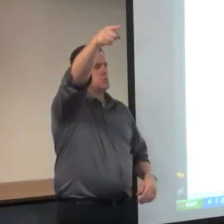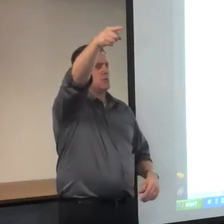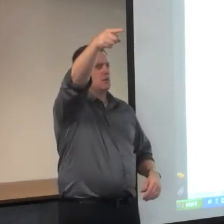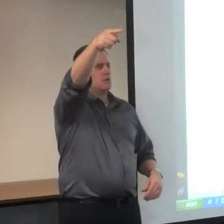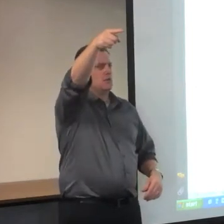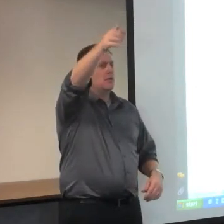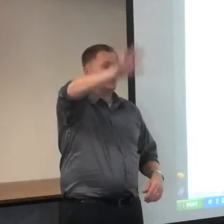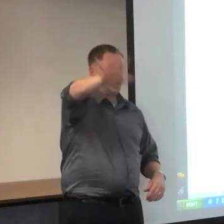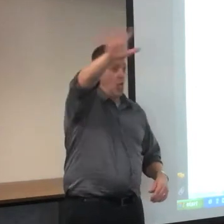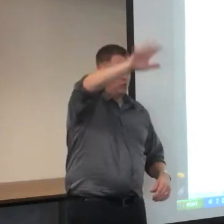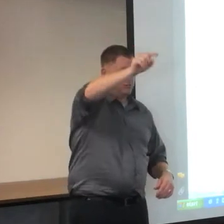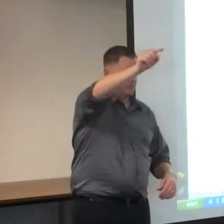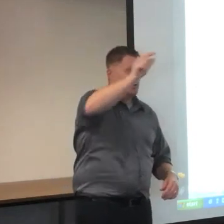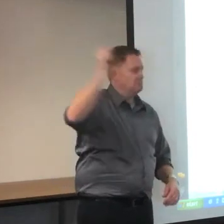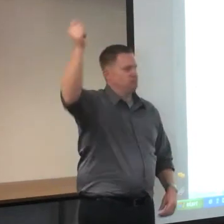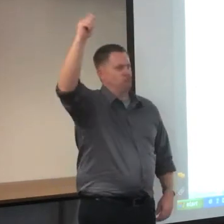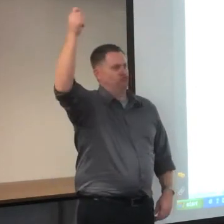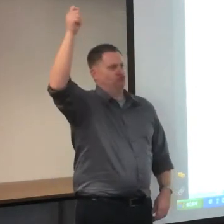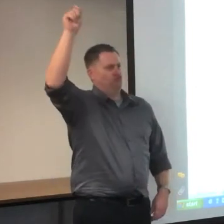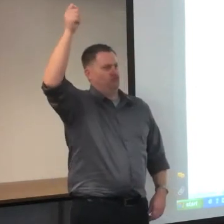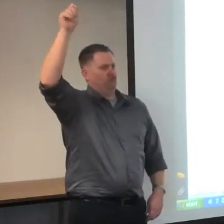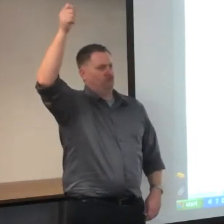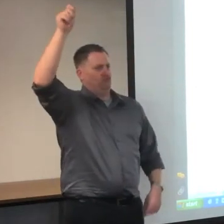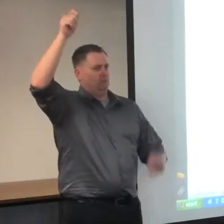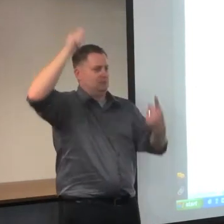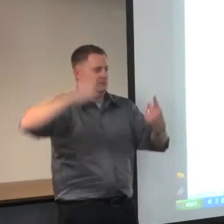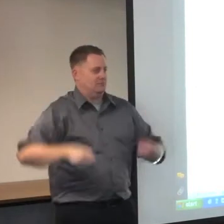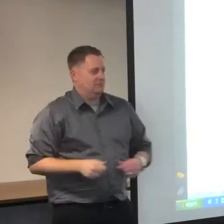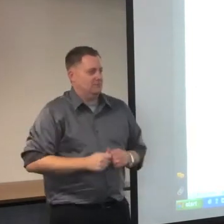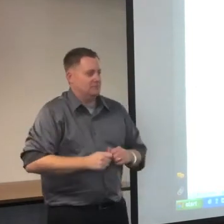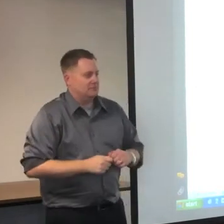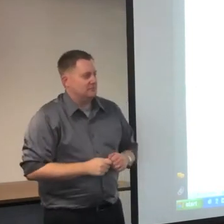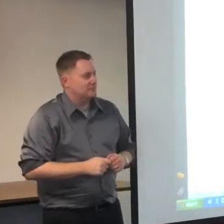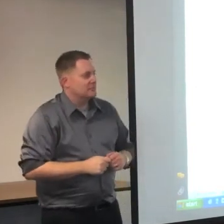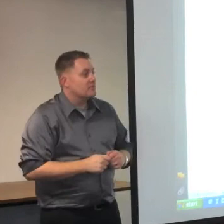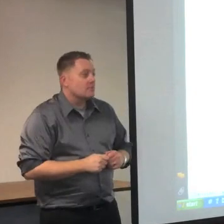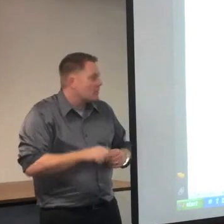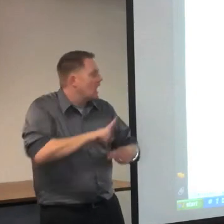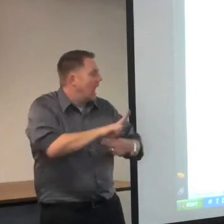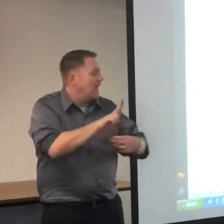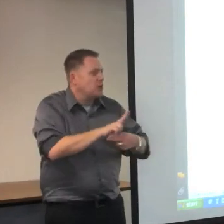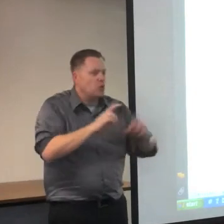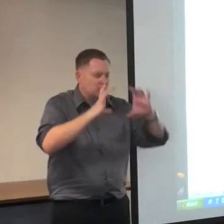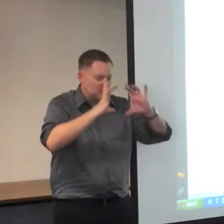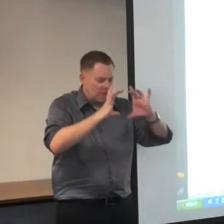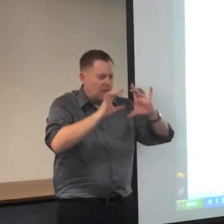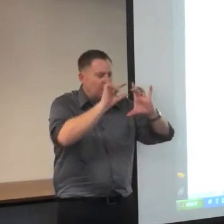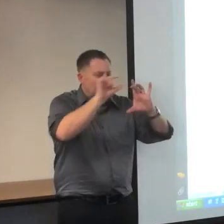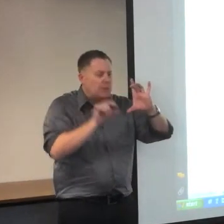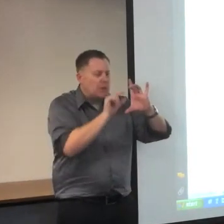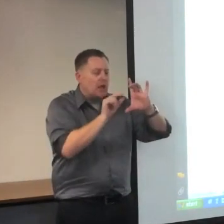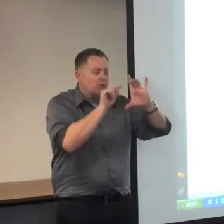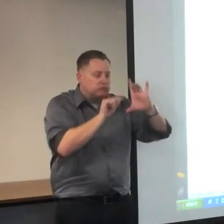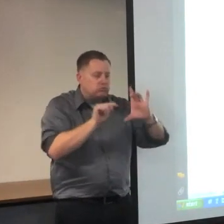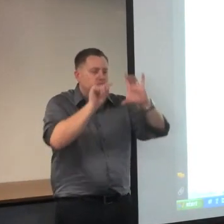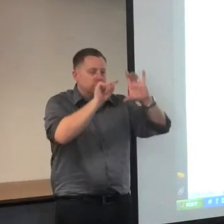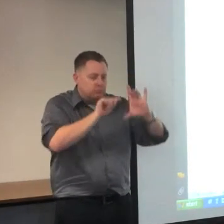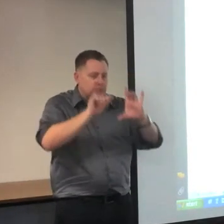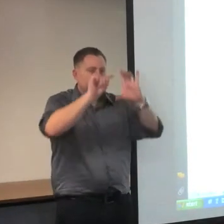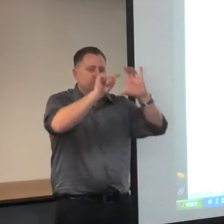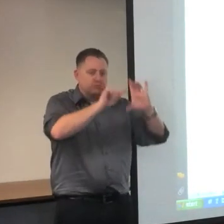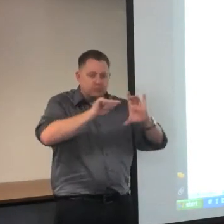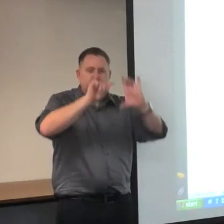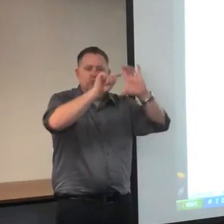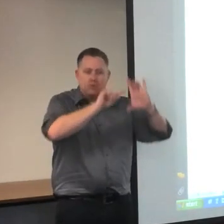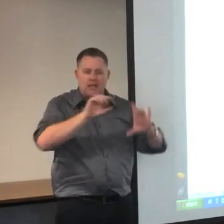Give or take, close? Pretty nice. Okay. I used a spiral graph to etch this out,